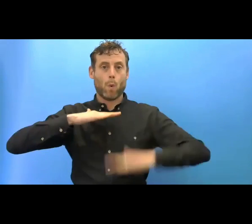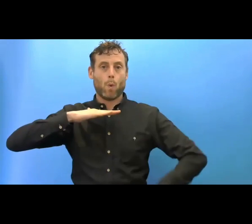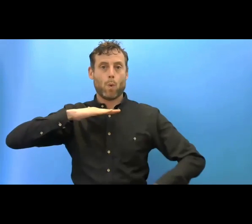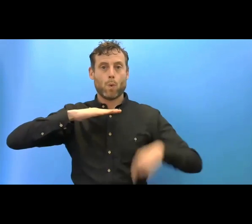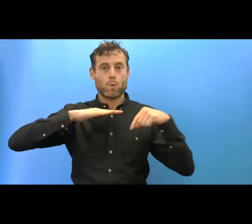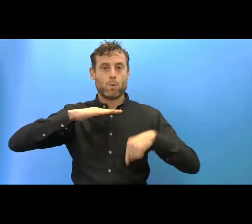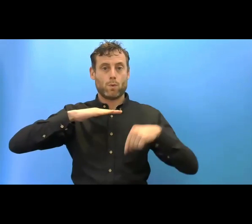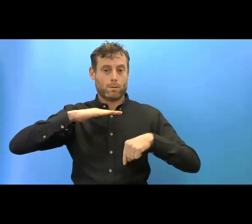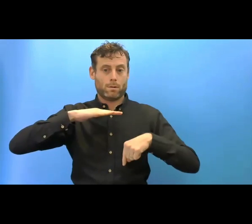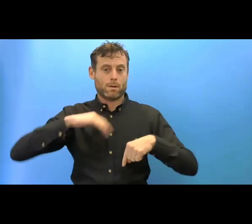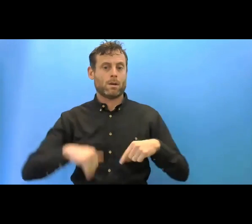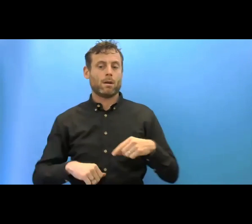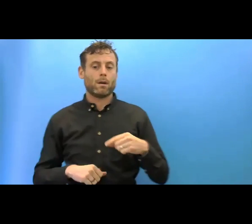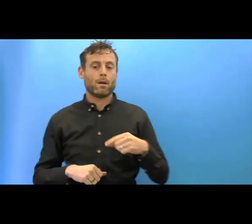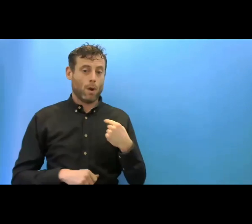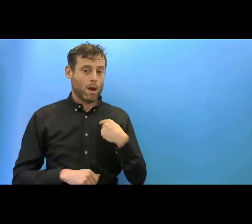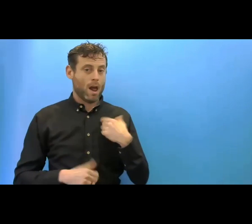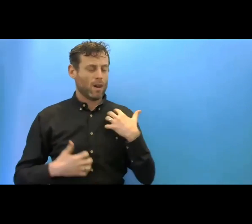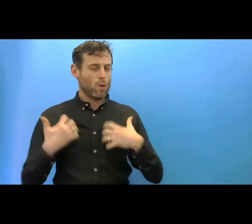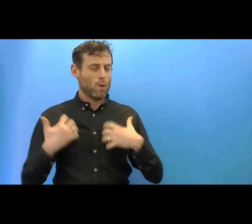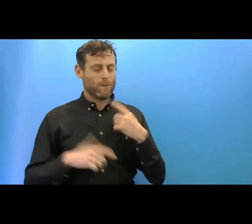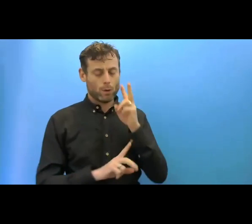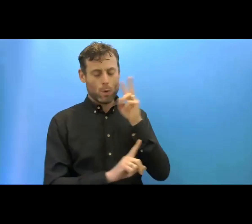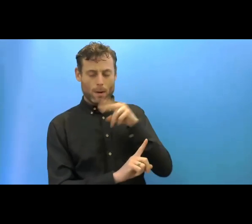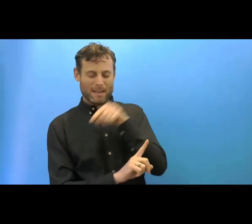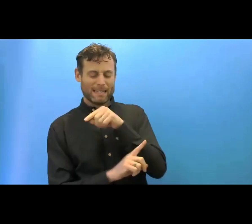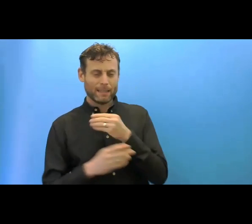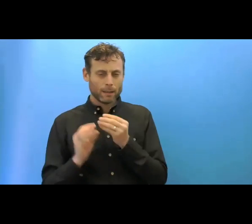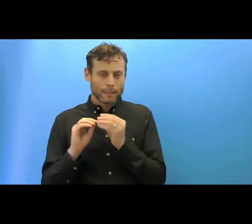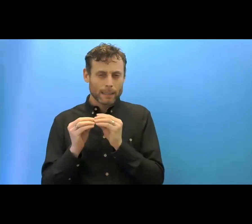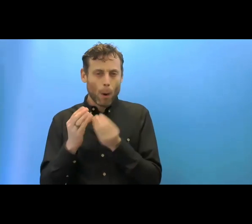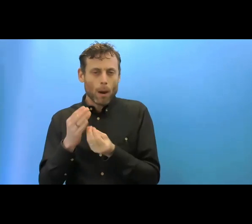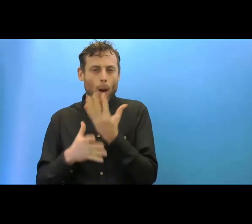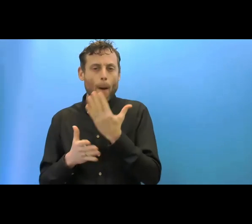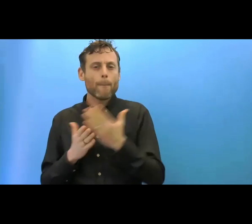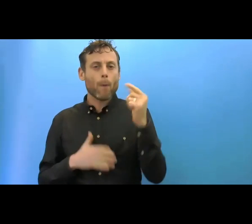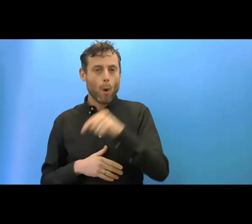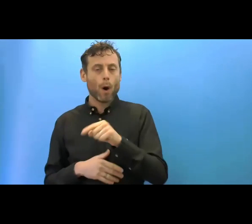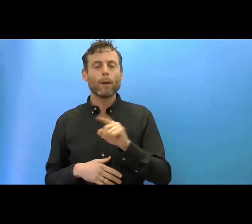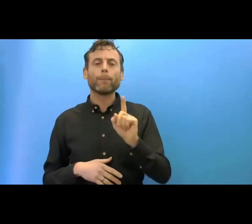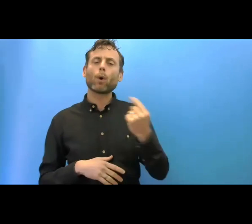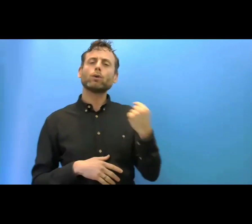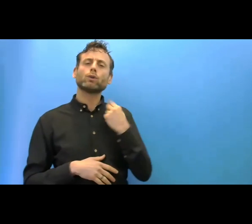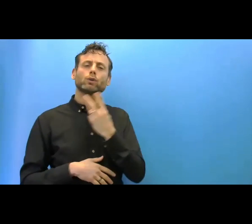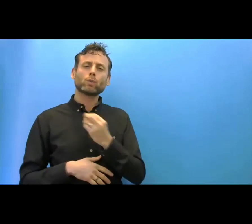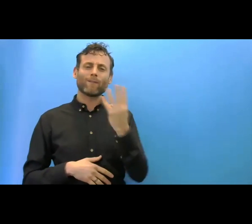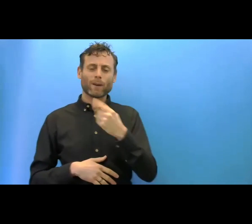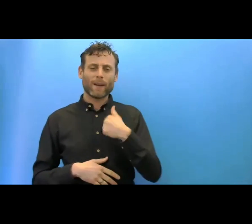look forward to going back to this, because in 2014 it felt a little bit it didn't have the time it